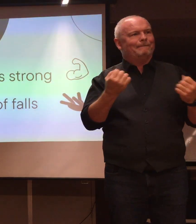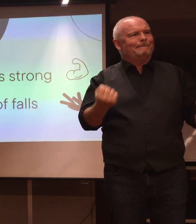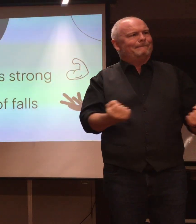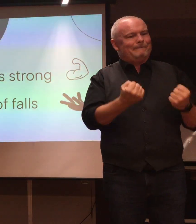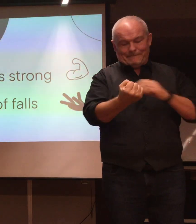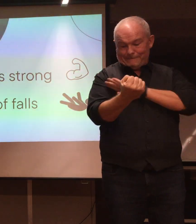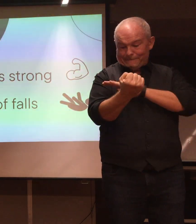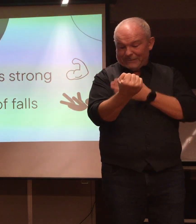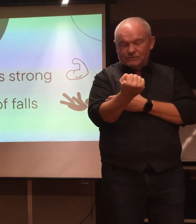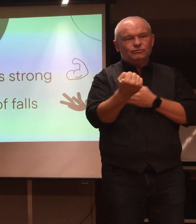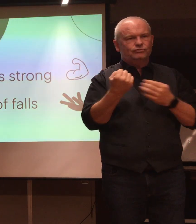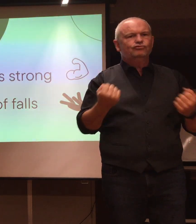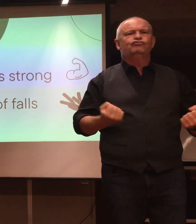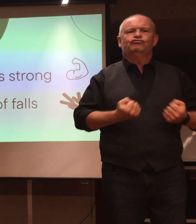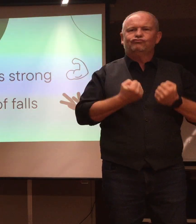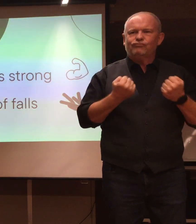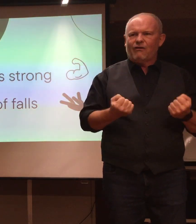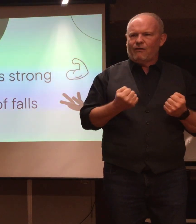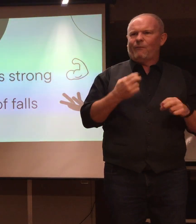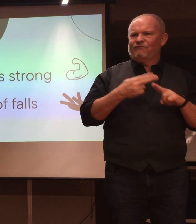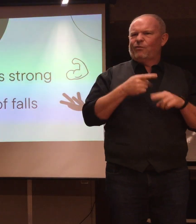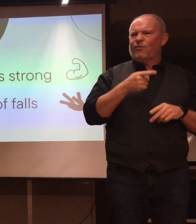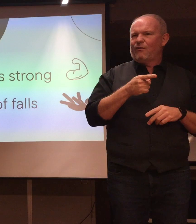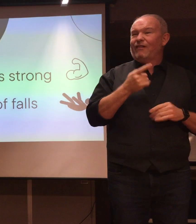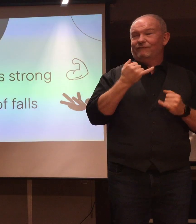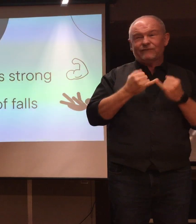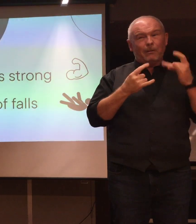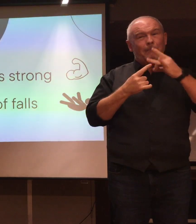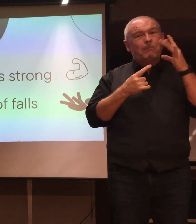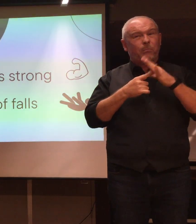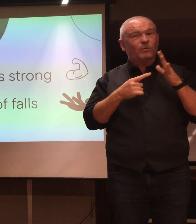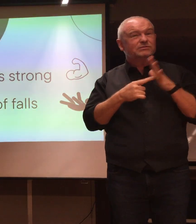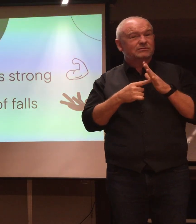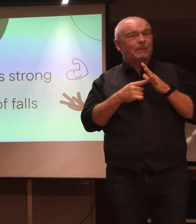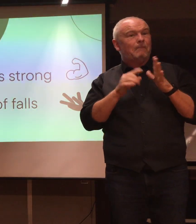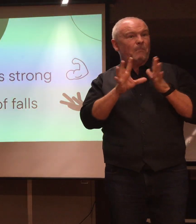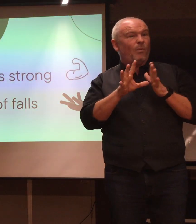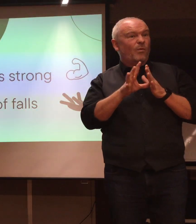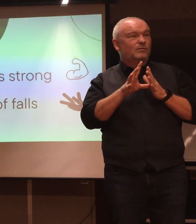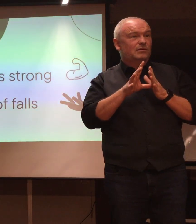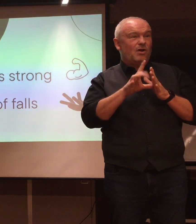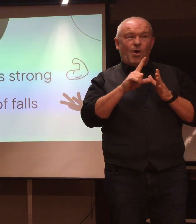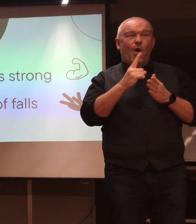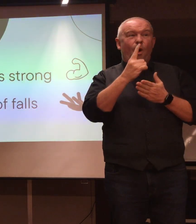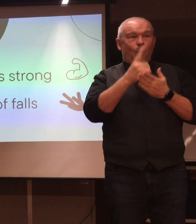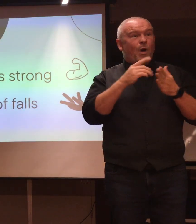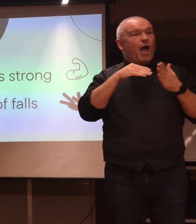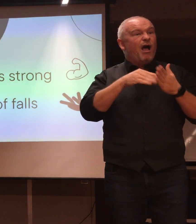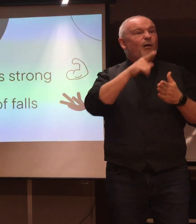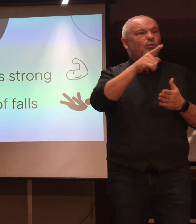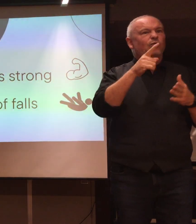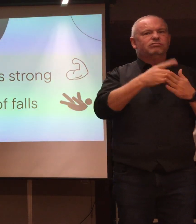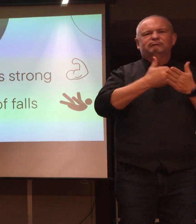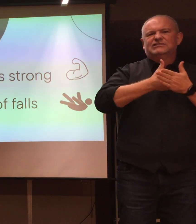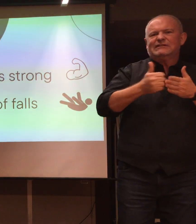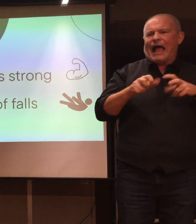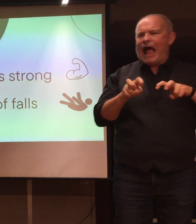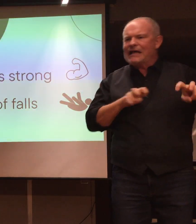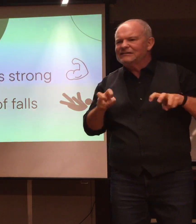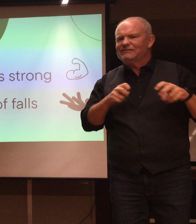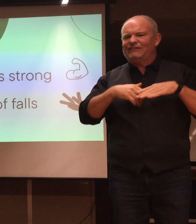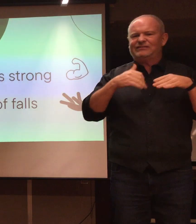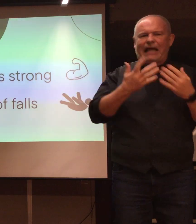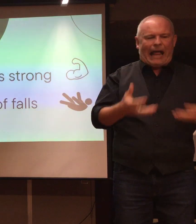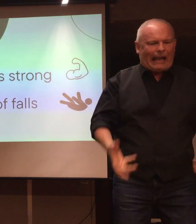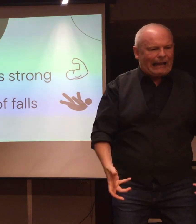muscles really nice and strong. And that's very important because not only will it help you with daily activities